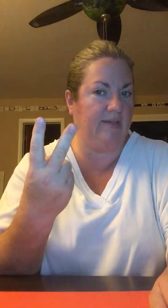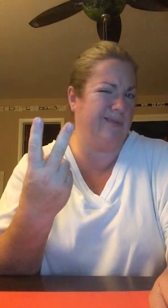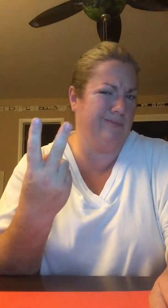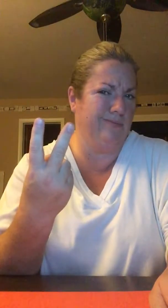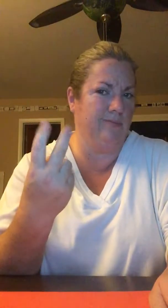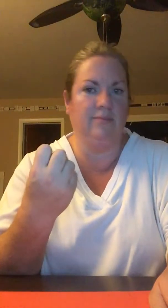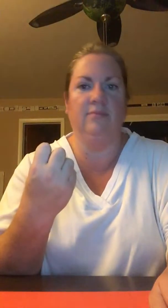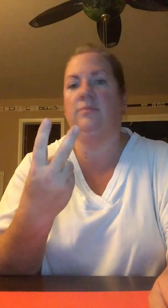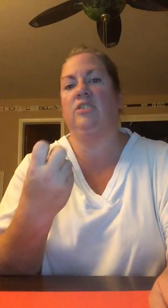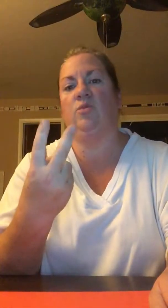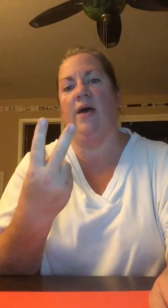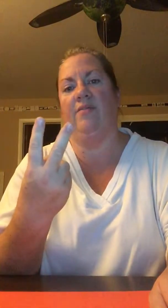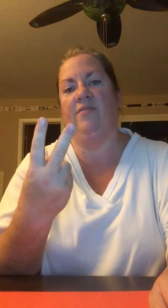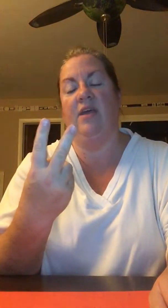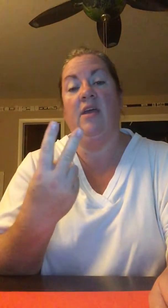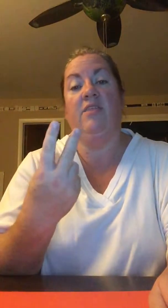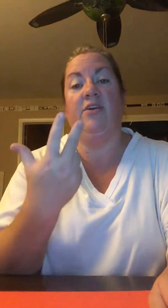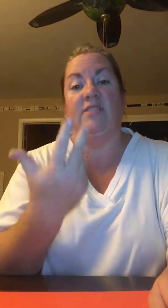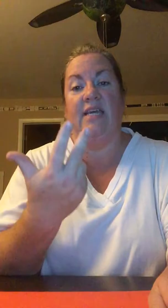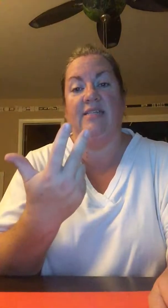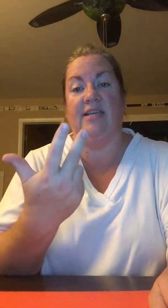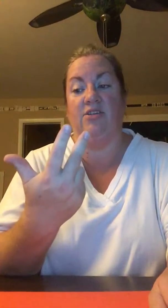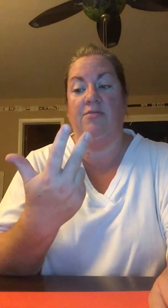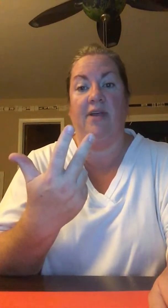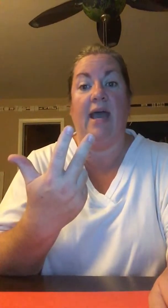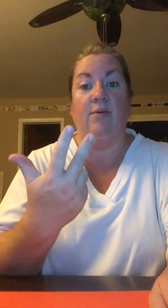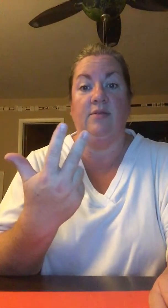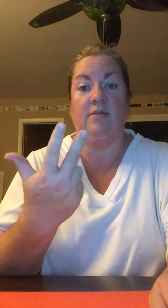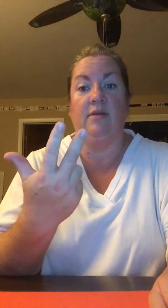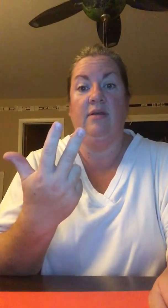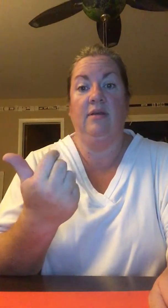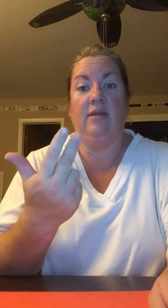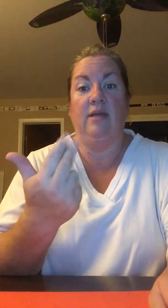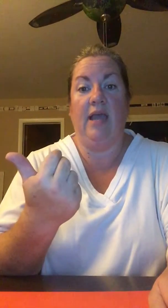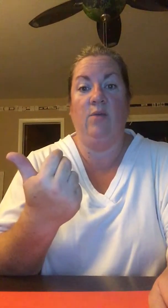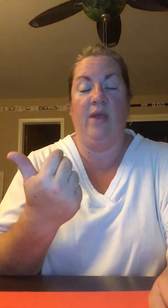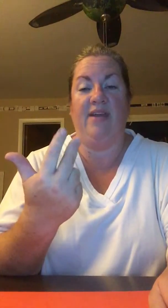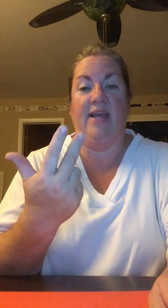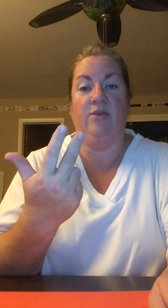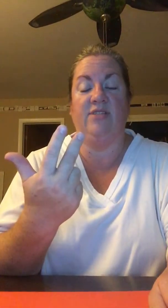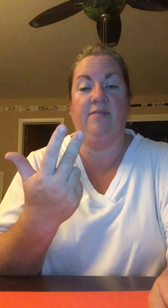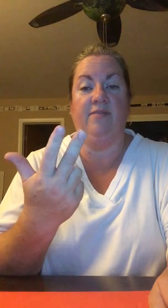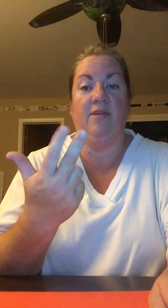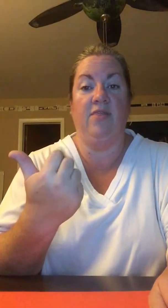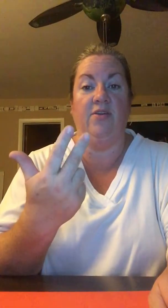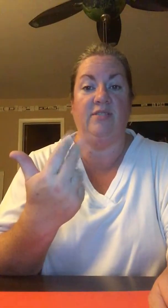flicks. 12. 13 is get your 3 out and wave it at yourself.